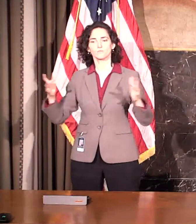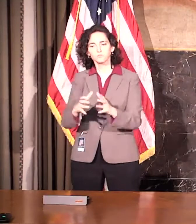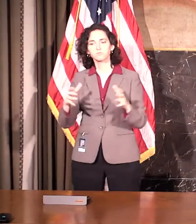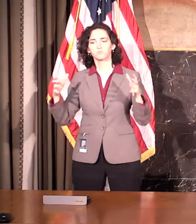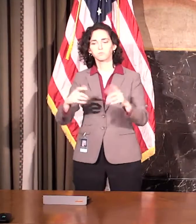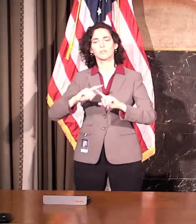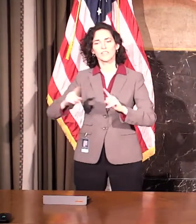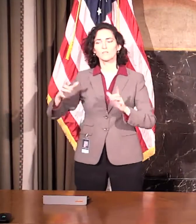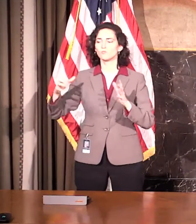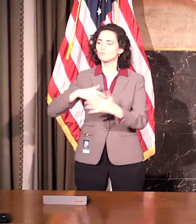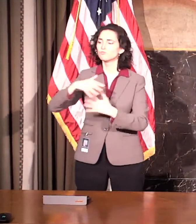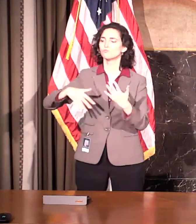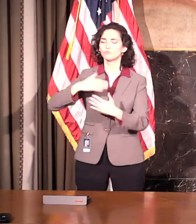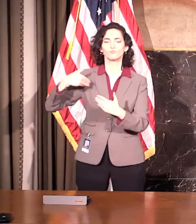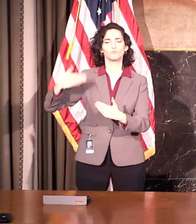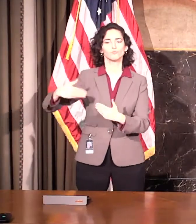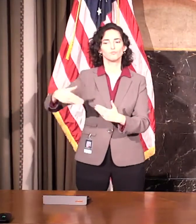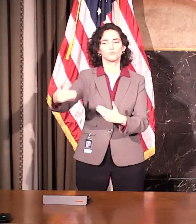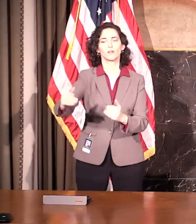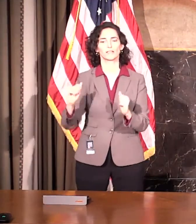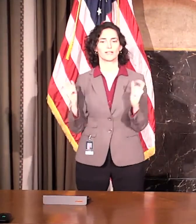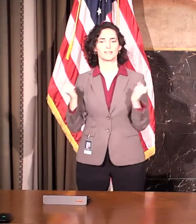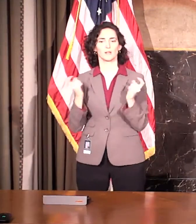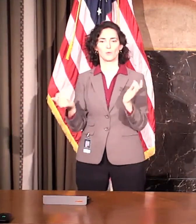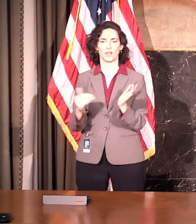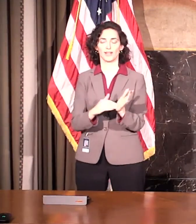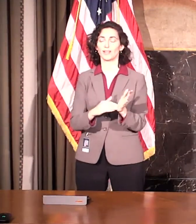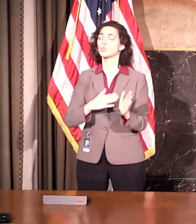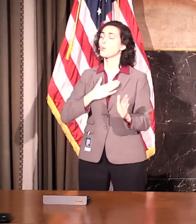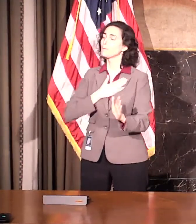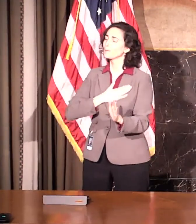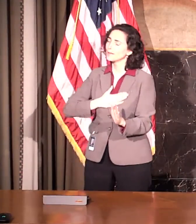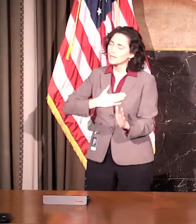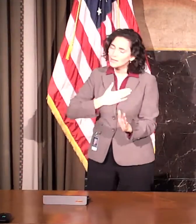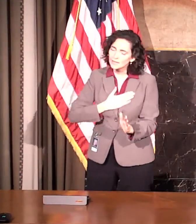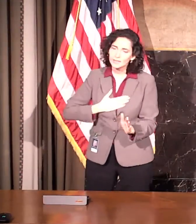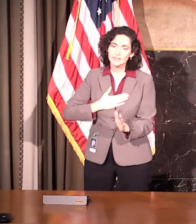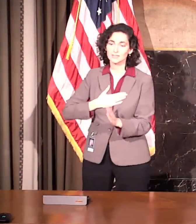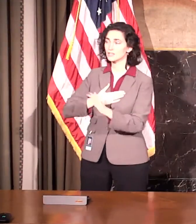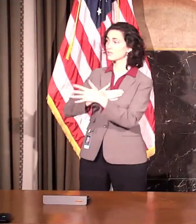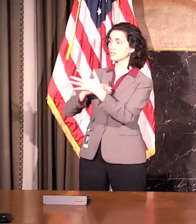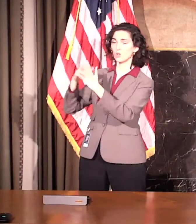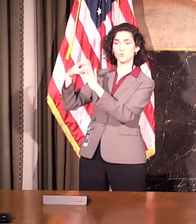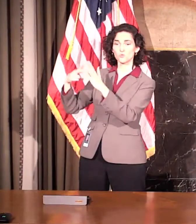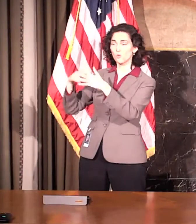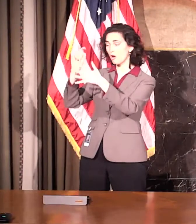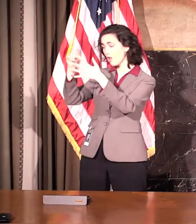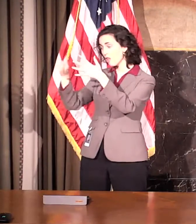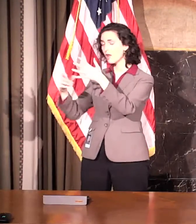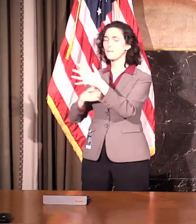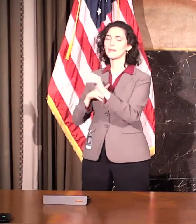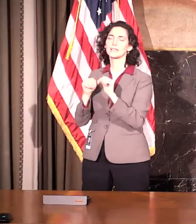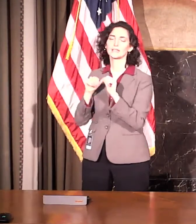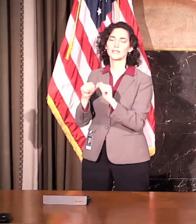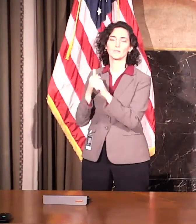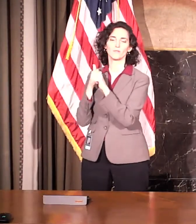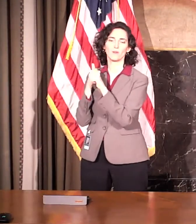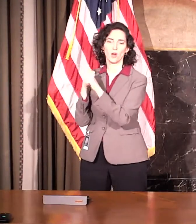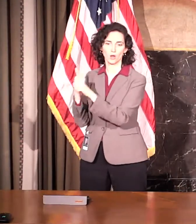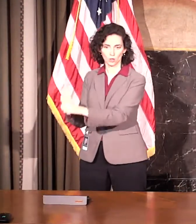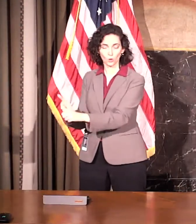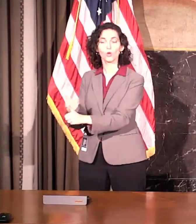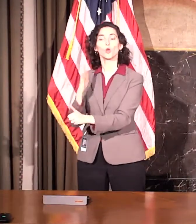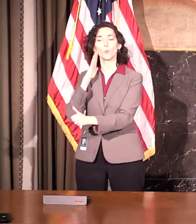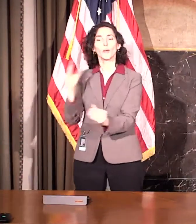in Louisiana. So please continue to follow those public health measures as we get more and more